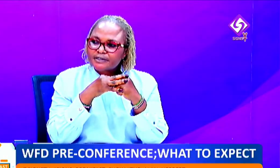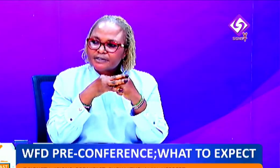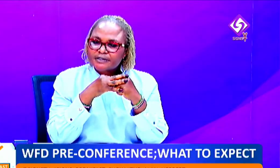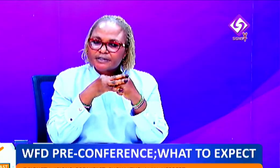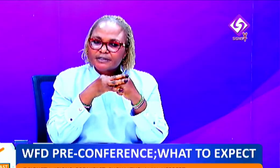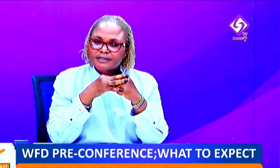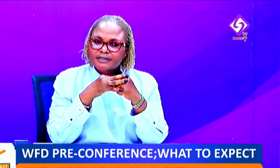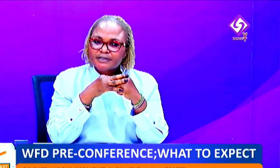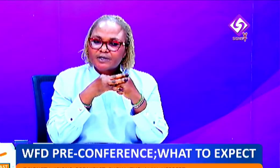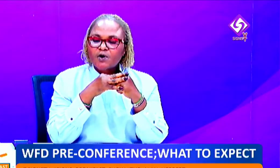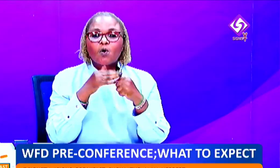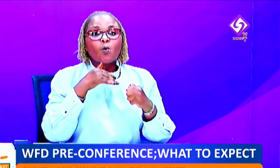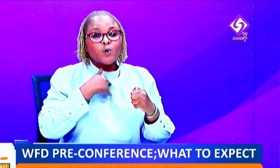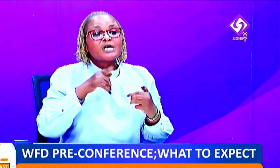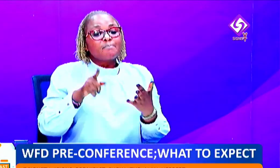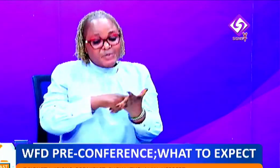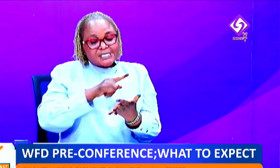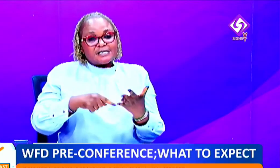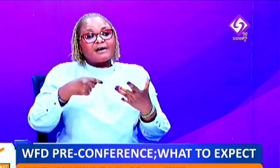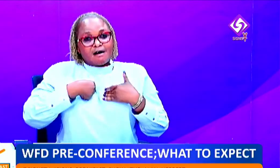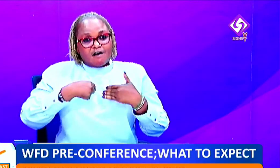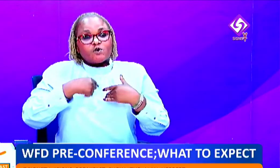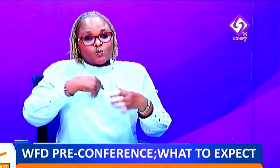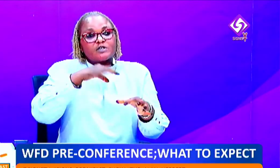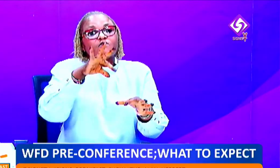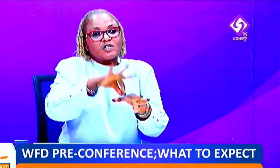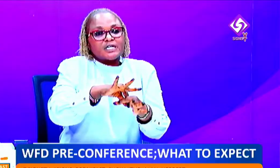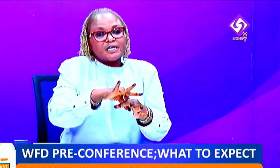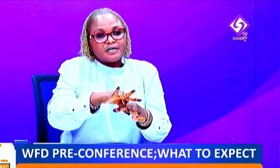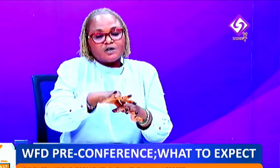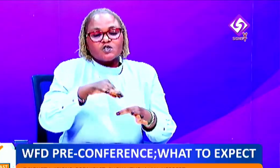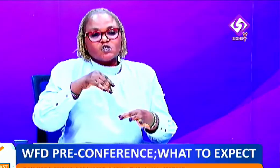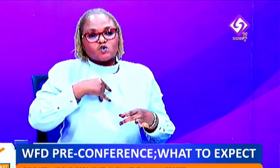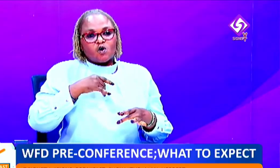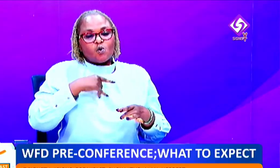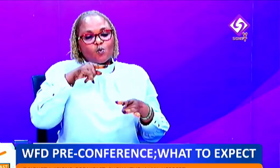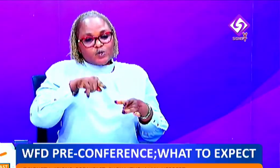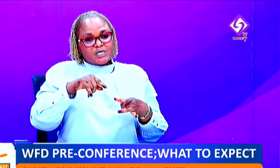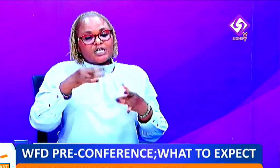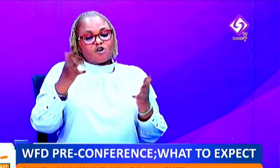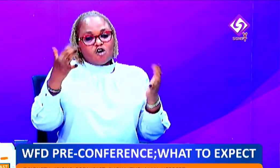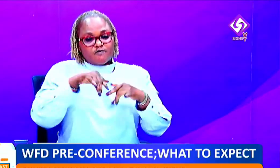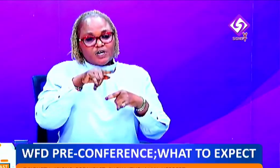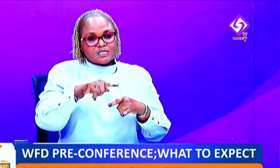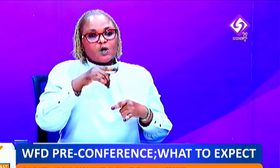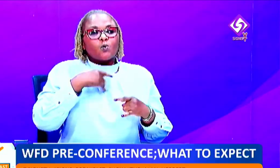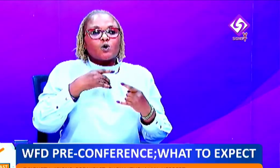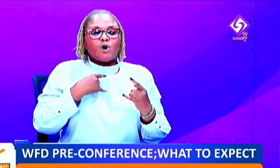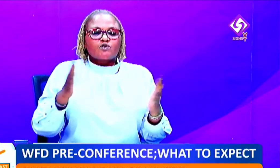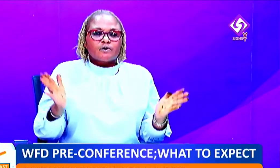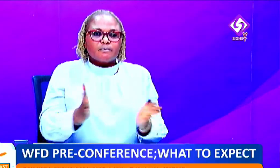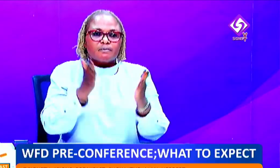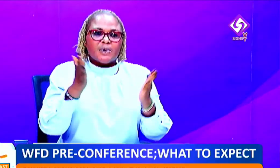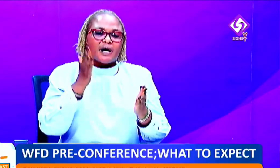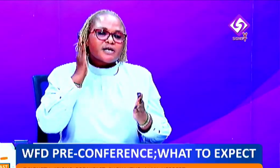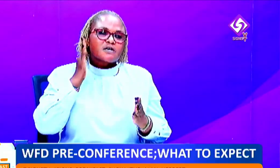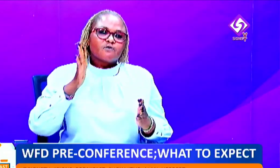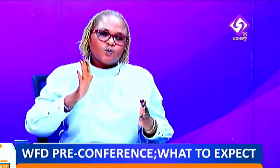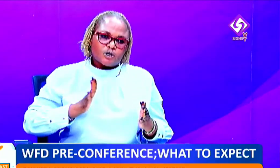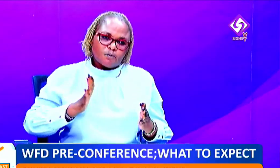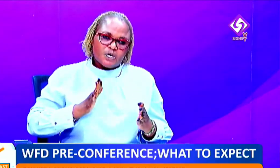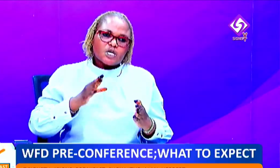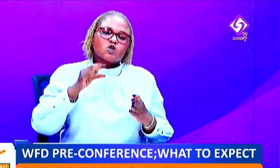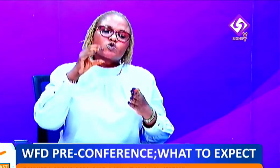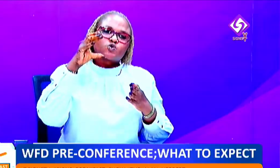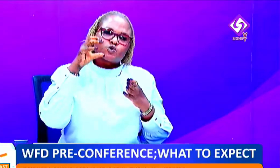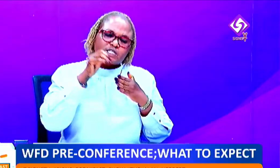National Association of the Deaf, since it was formed in 1988, we have never had a deaf woman as chair. And it's also a mistake on our part